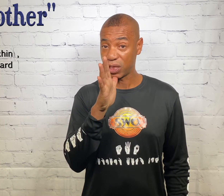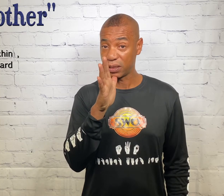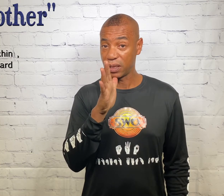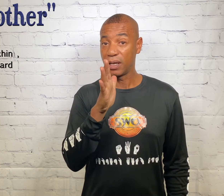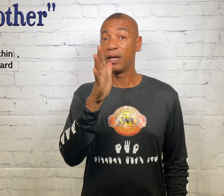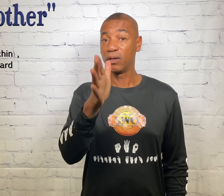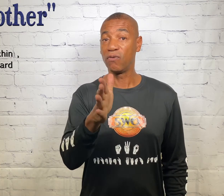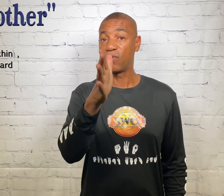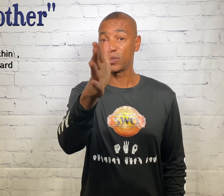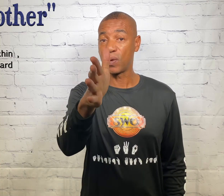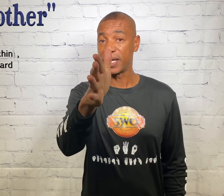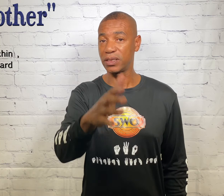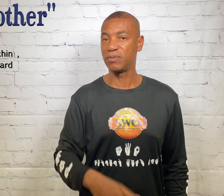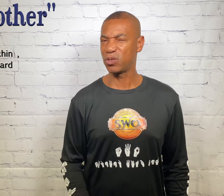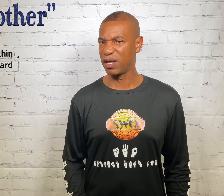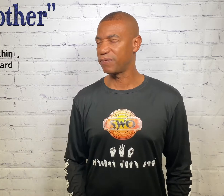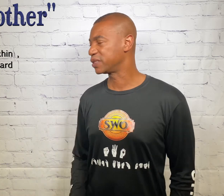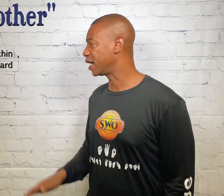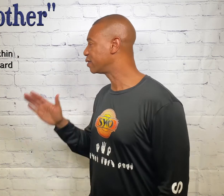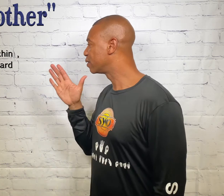chin, go for it twice. Let me show you that from the side.